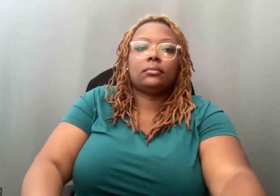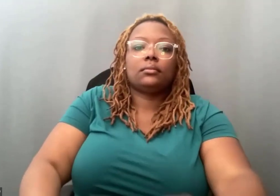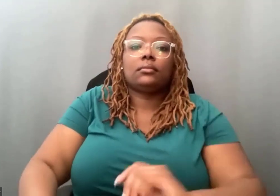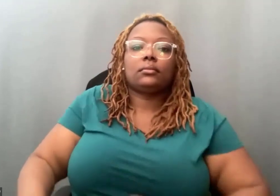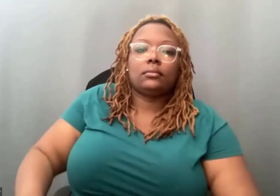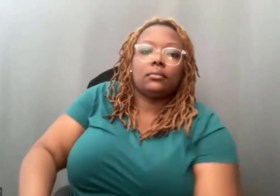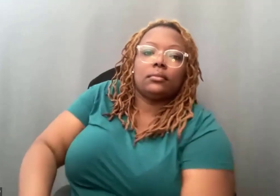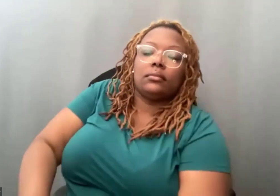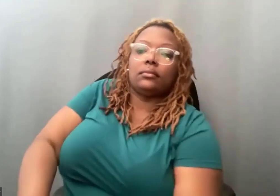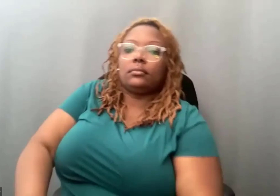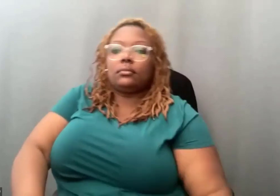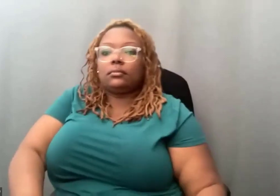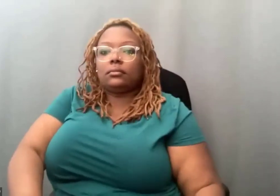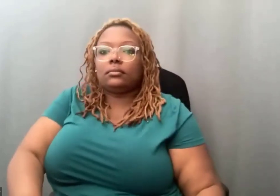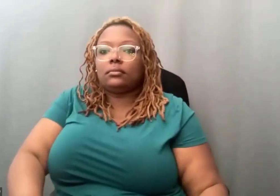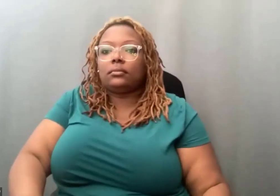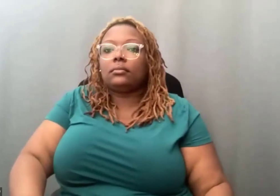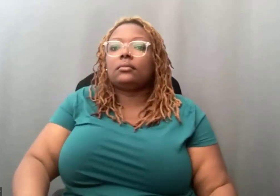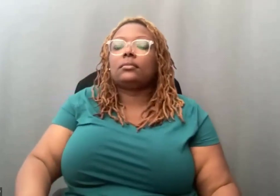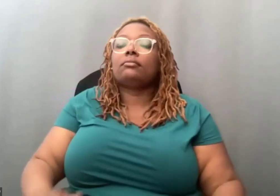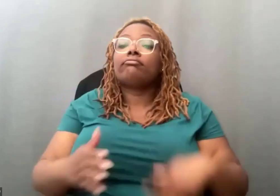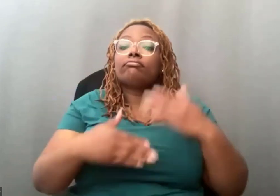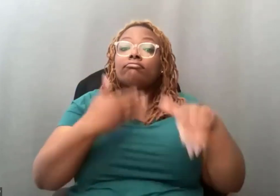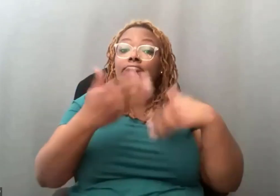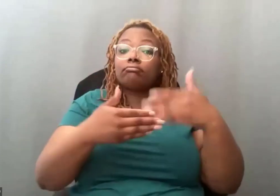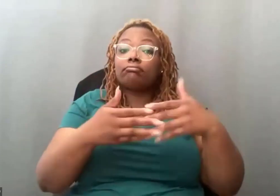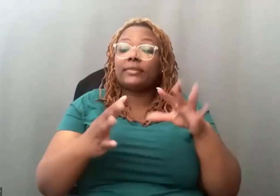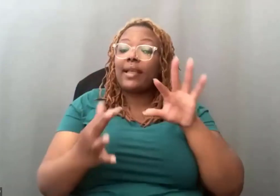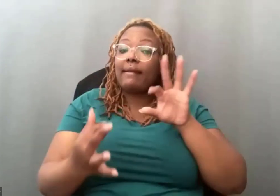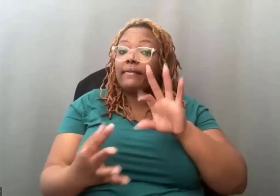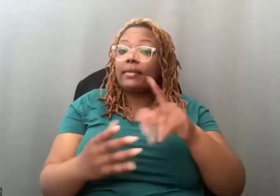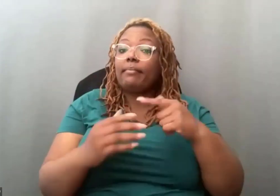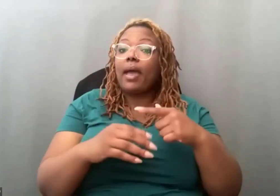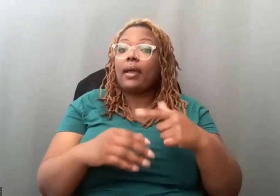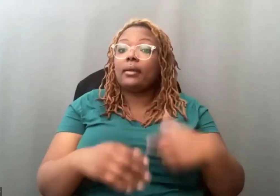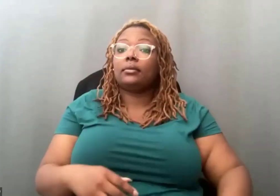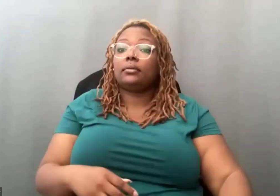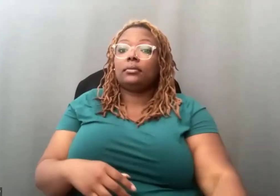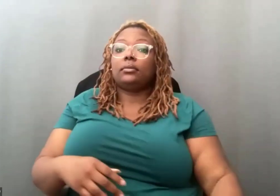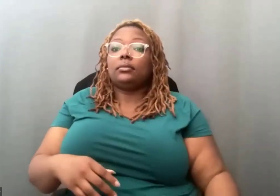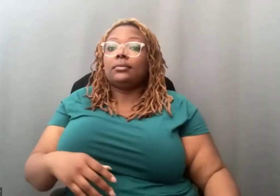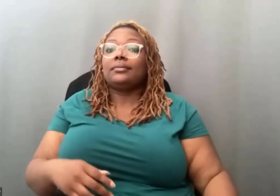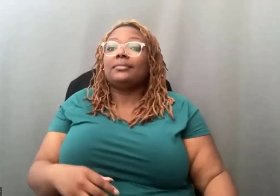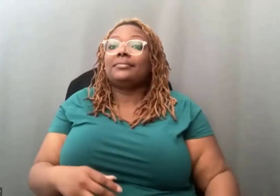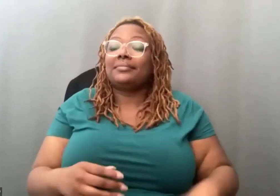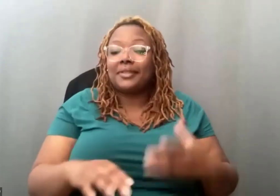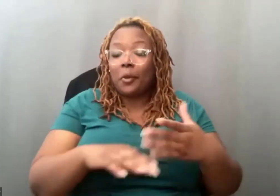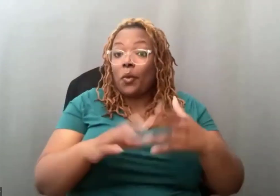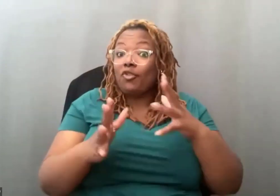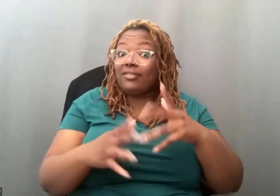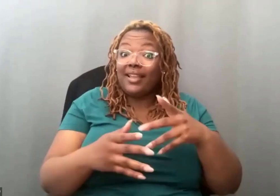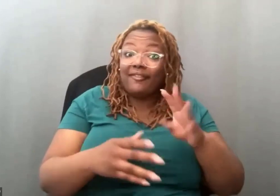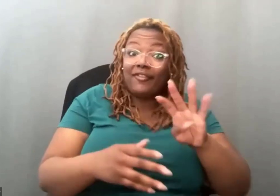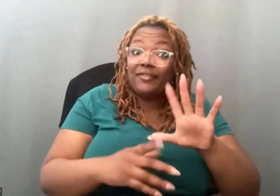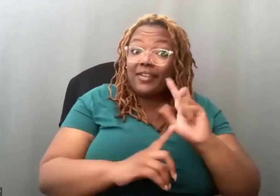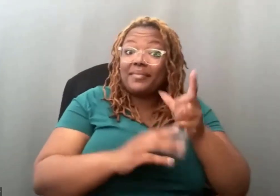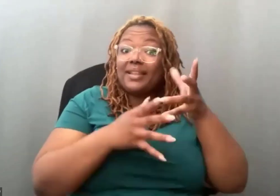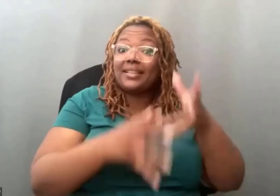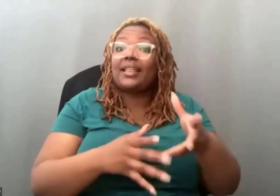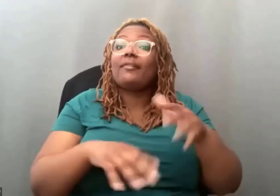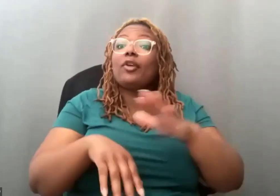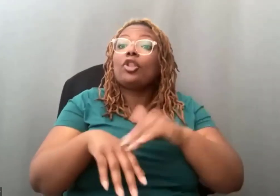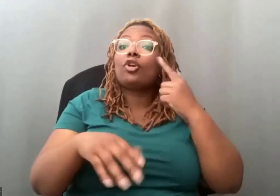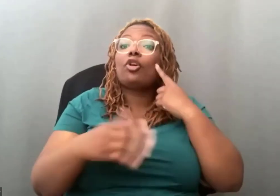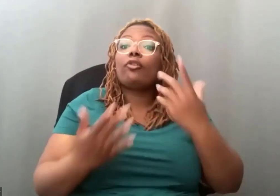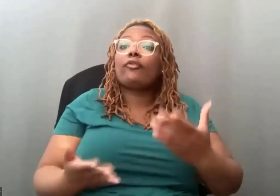continuing on, keeping in mind feedback as we continue moving through, because we only have 45 minutes. In the call for proposals for